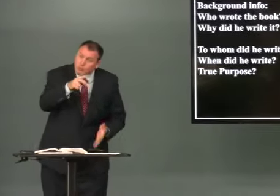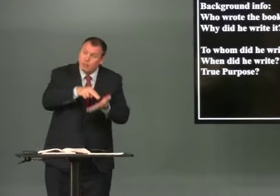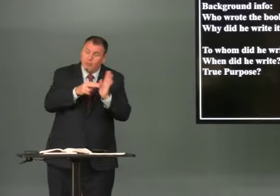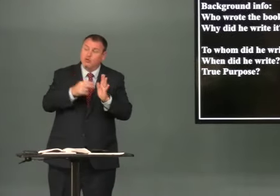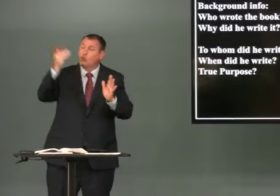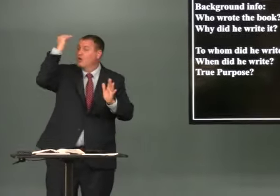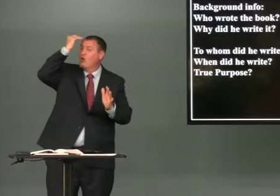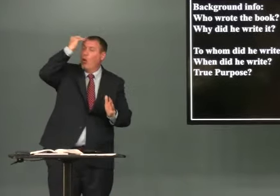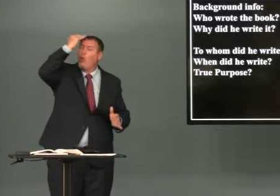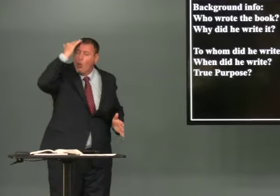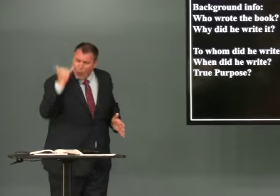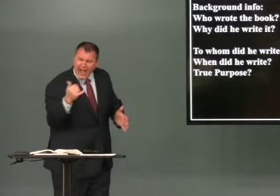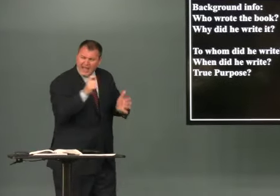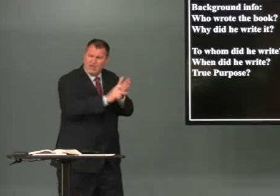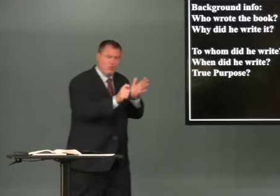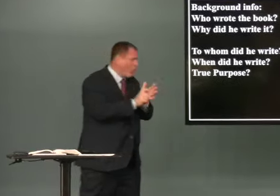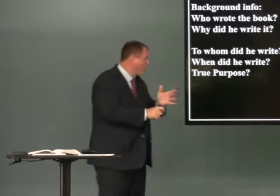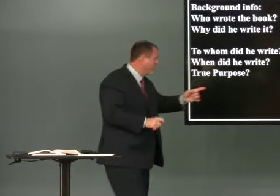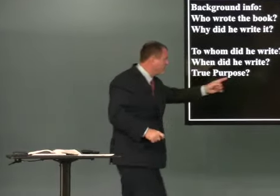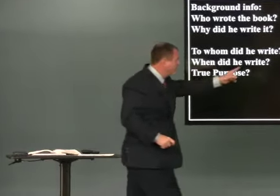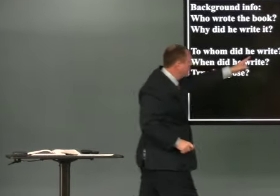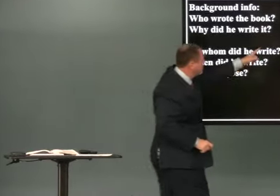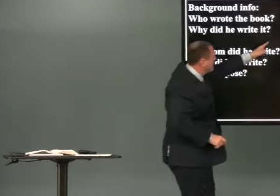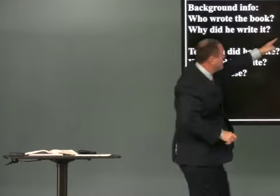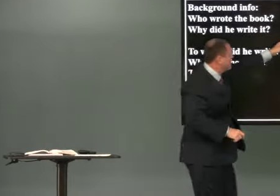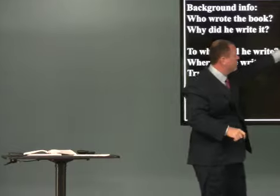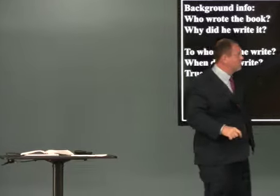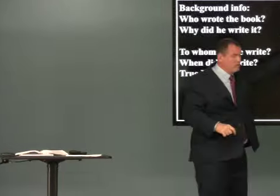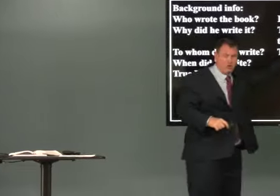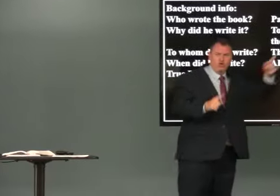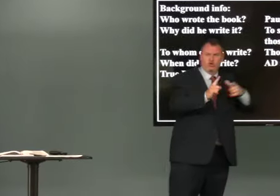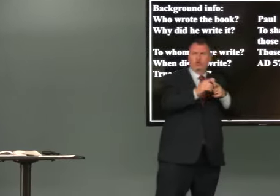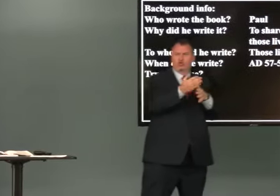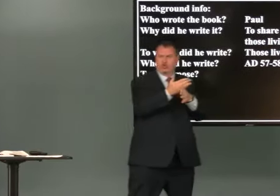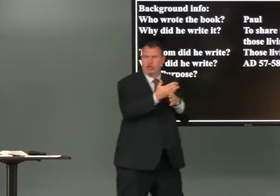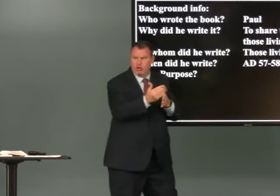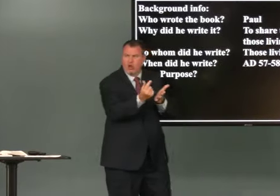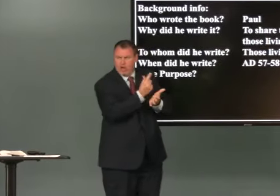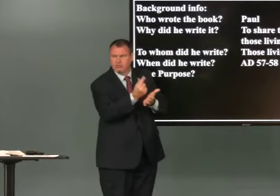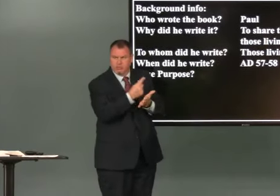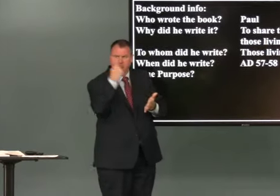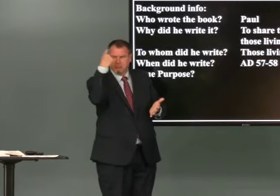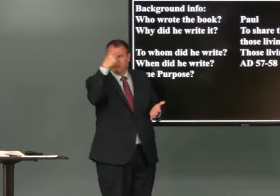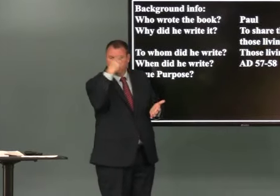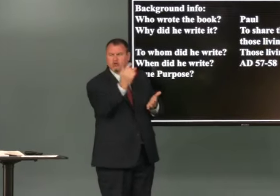what is his true purpose we know to share the gospel